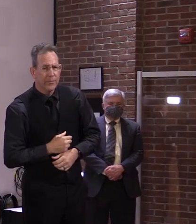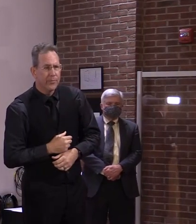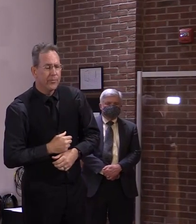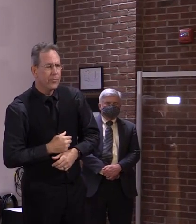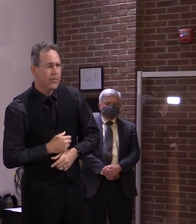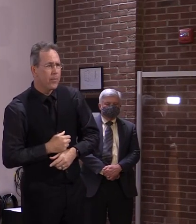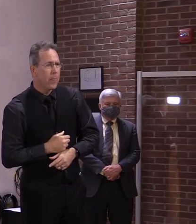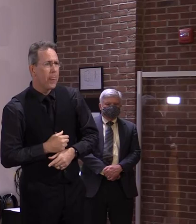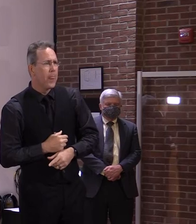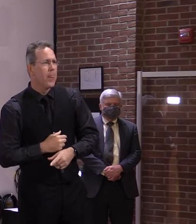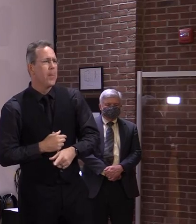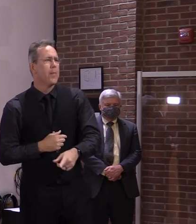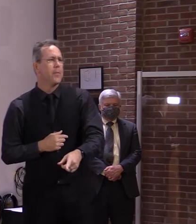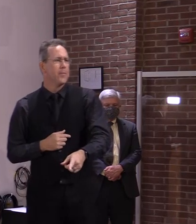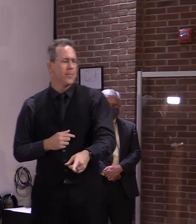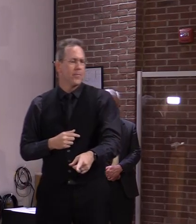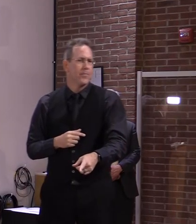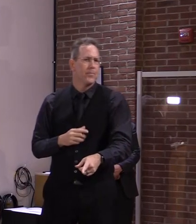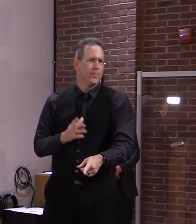Kat, WCAX.